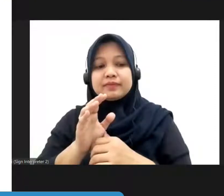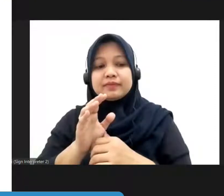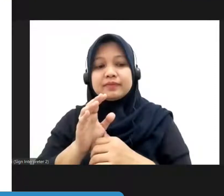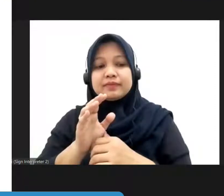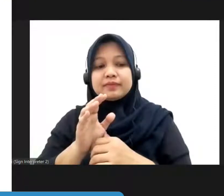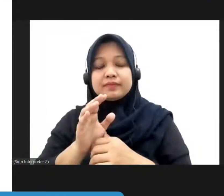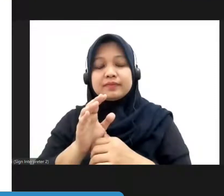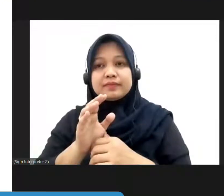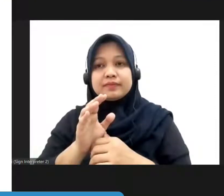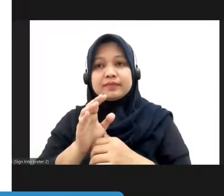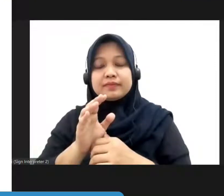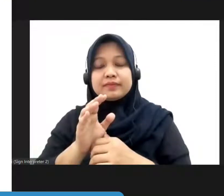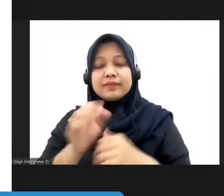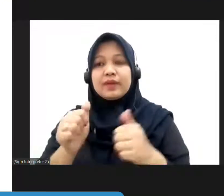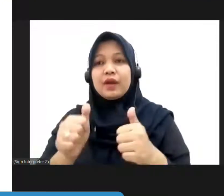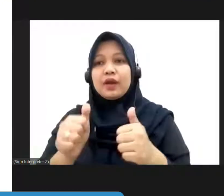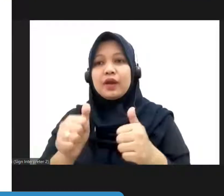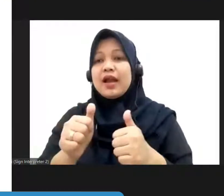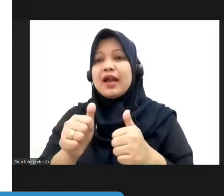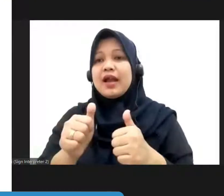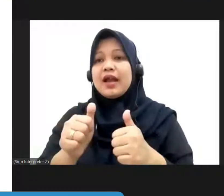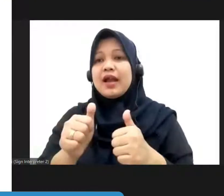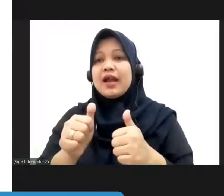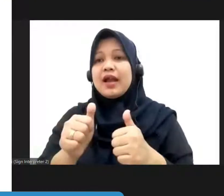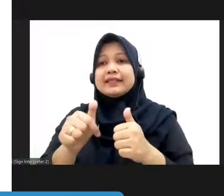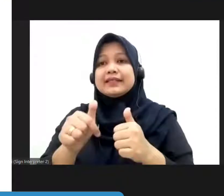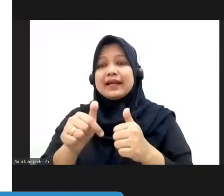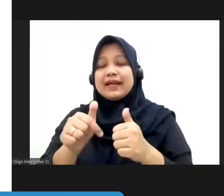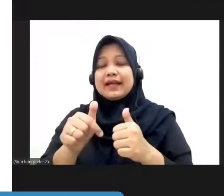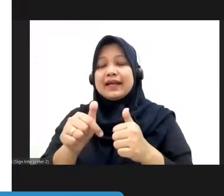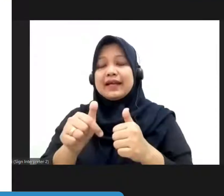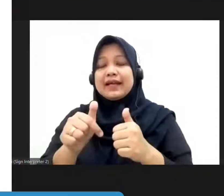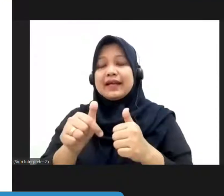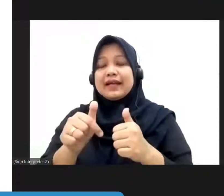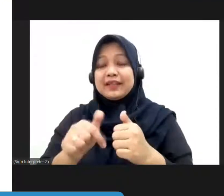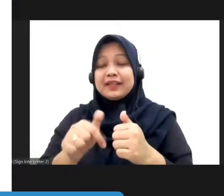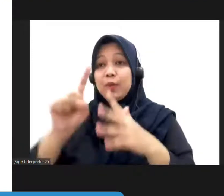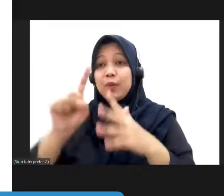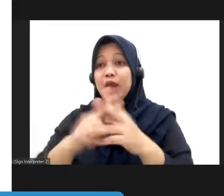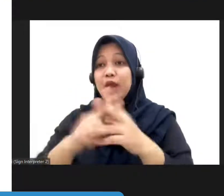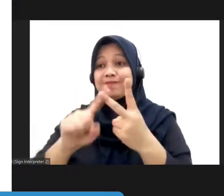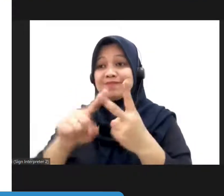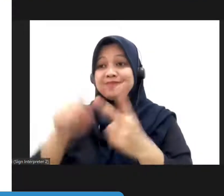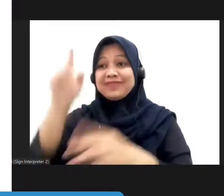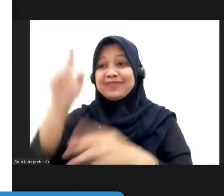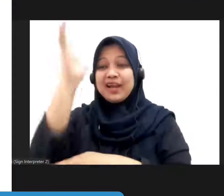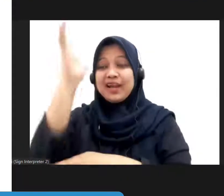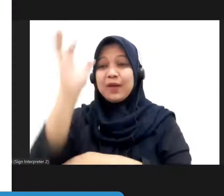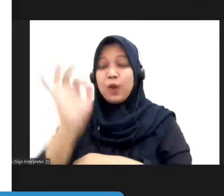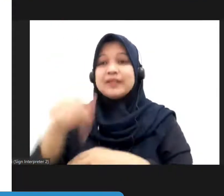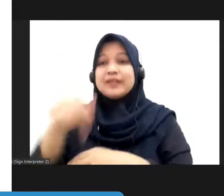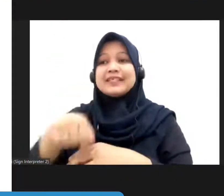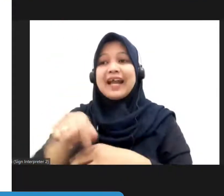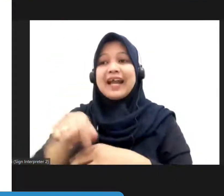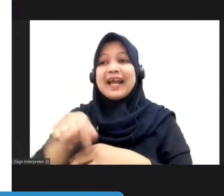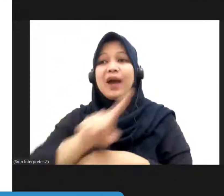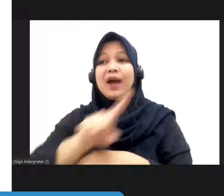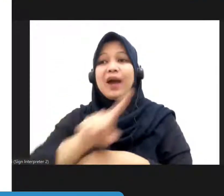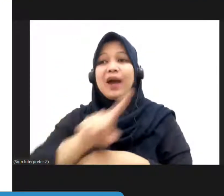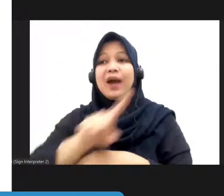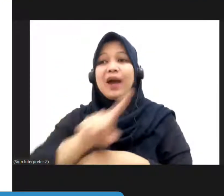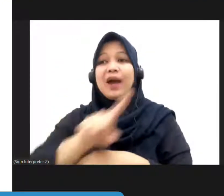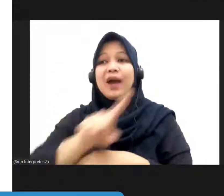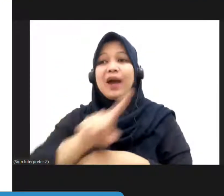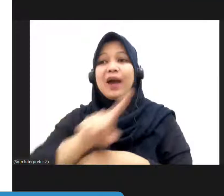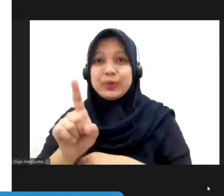Great. Okay, so before we move to our second panelist, we will have another poll question, and this links to our next discussion,